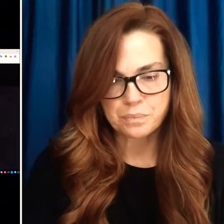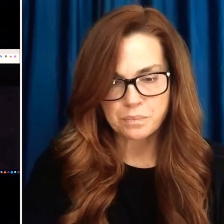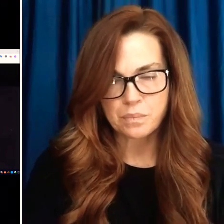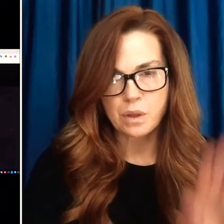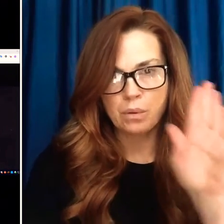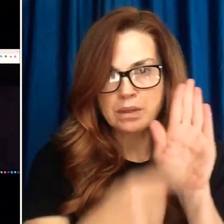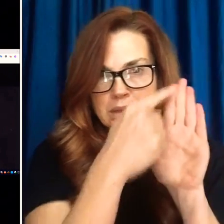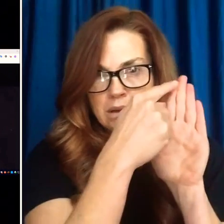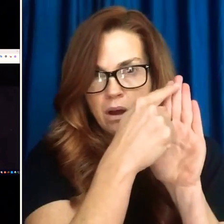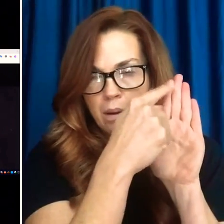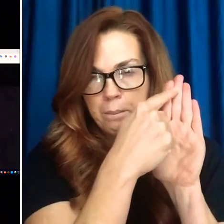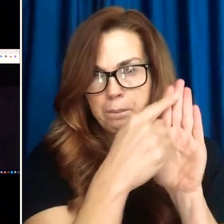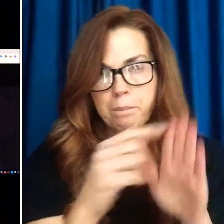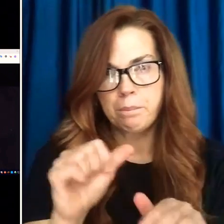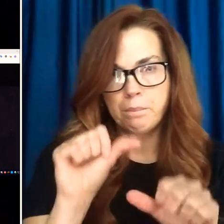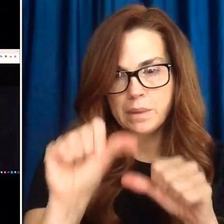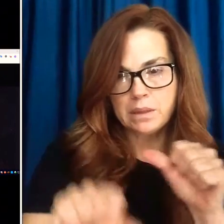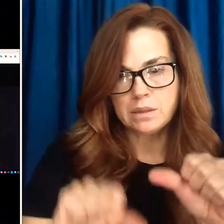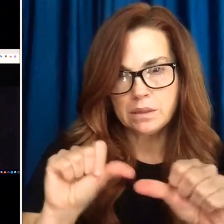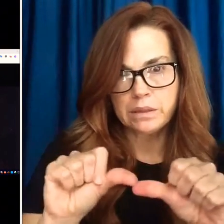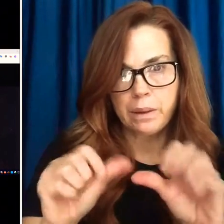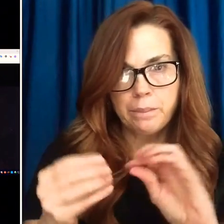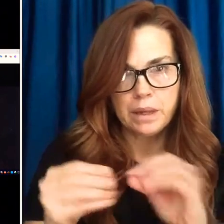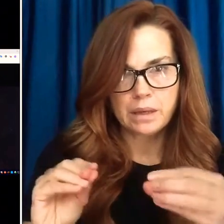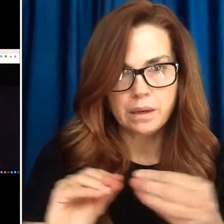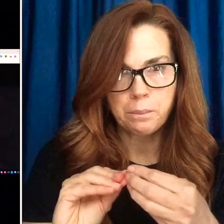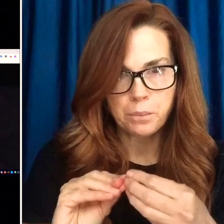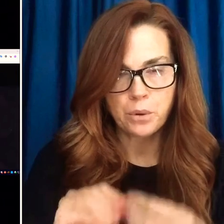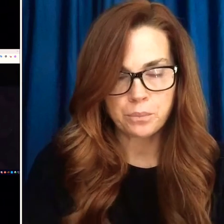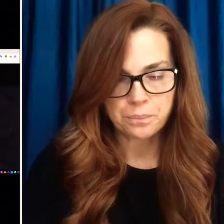element's atomic